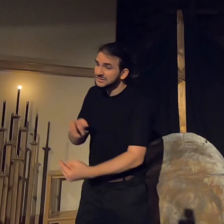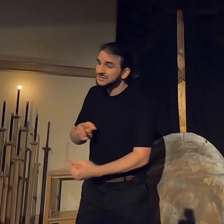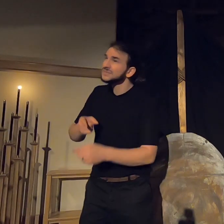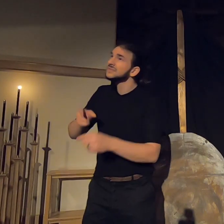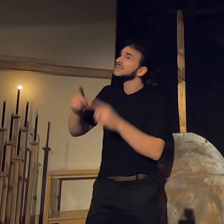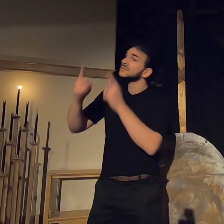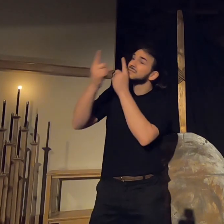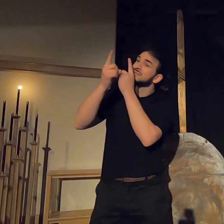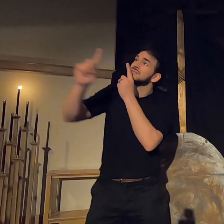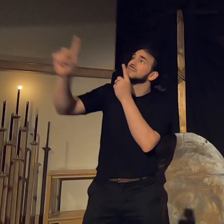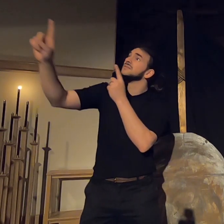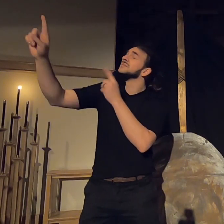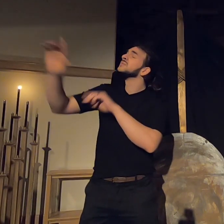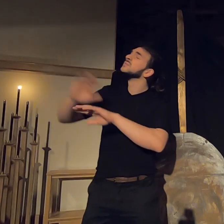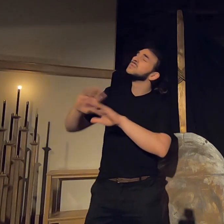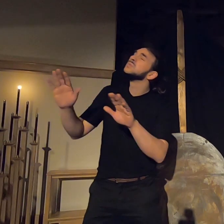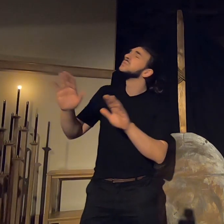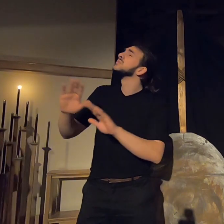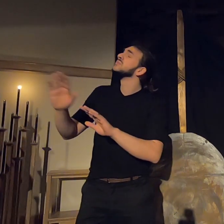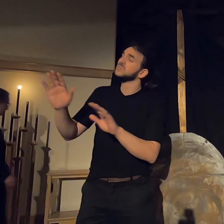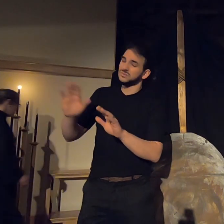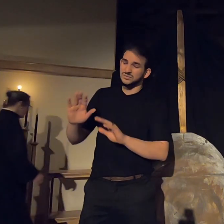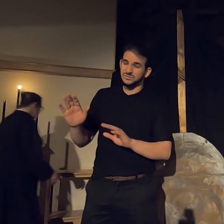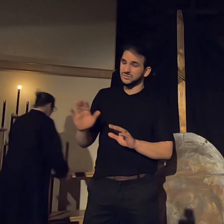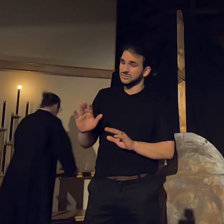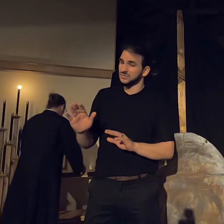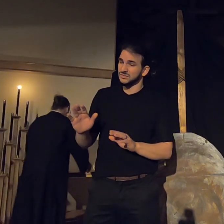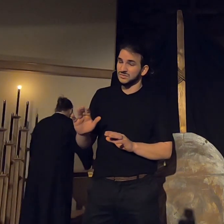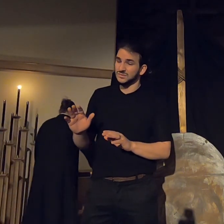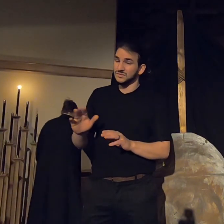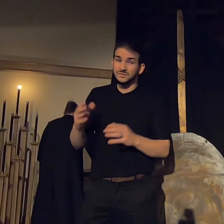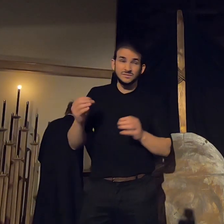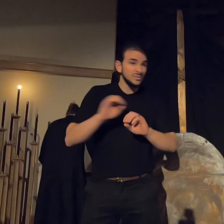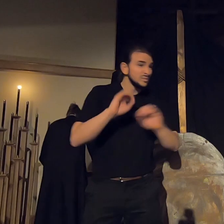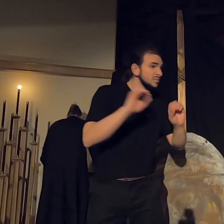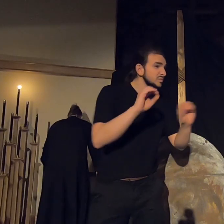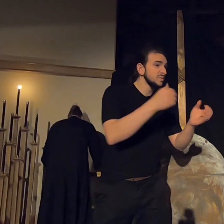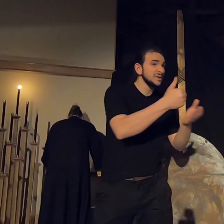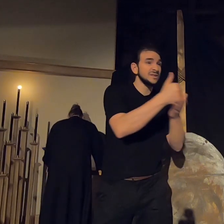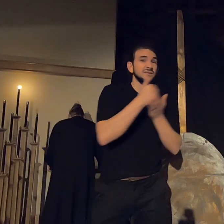Don't stay far off when I'm in trouble, with no one to help me.